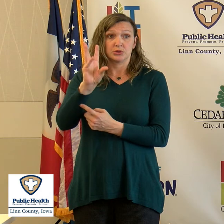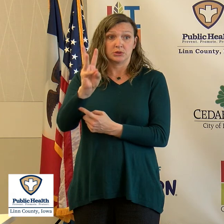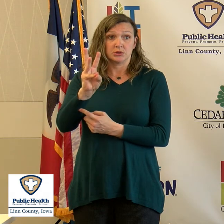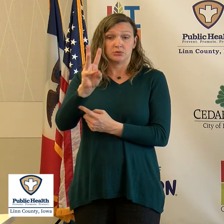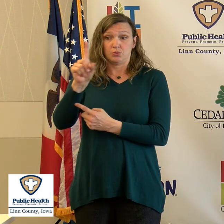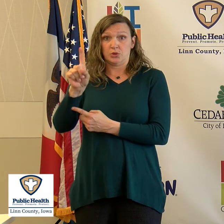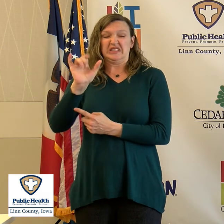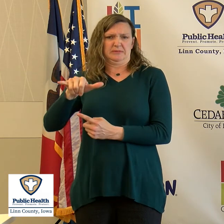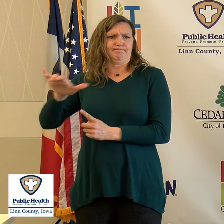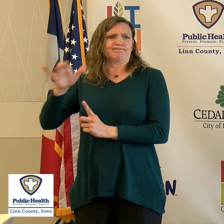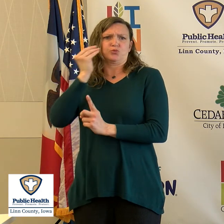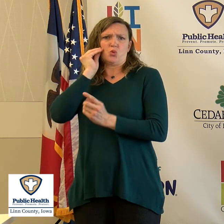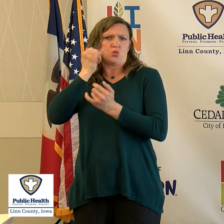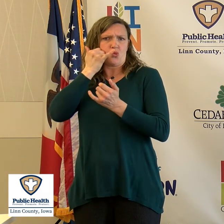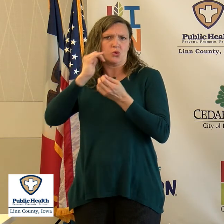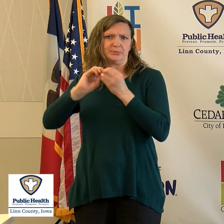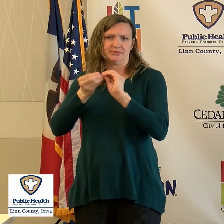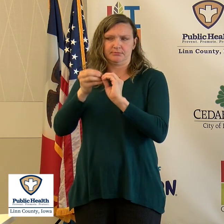515-725-5261.